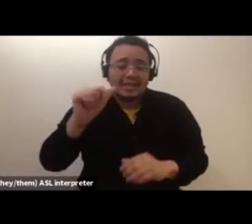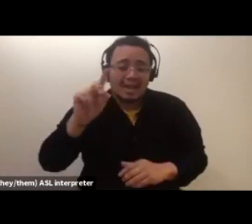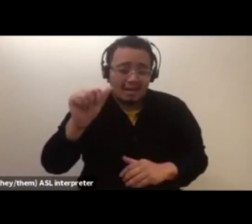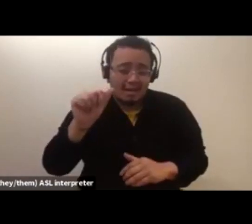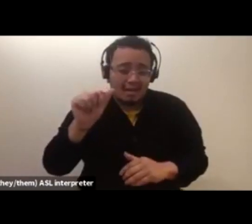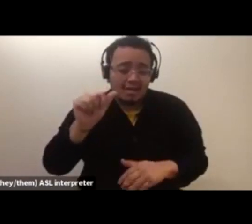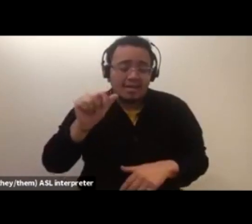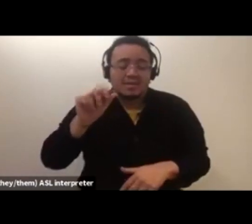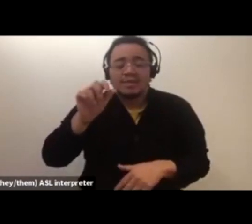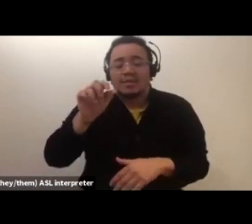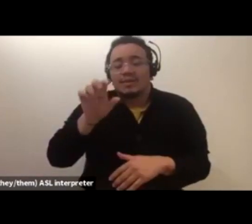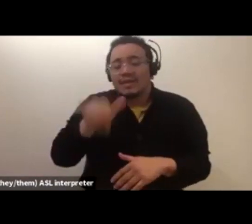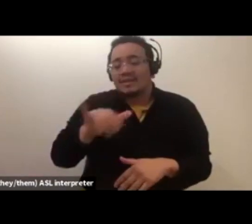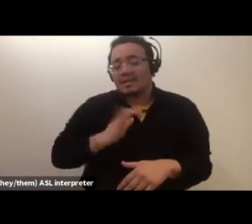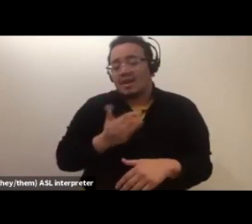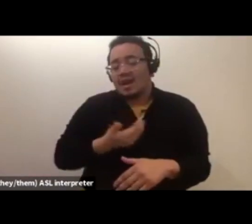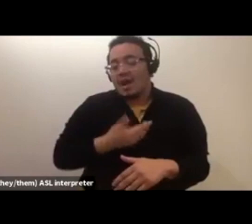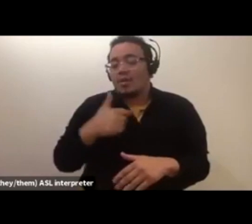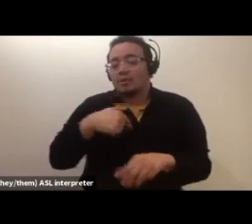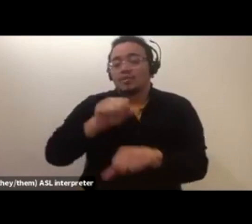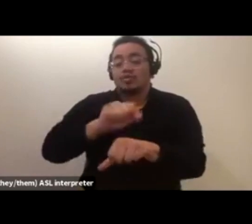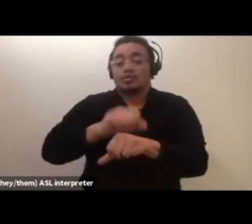where we were with that. Thank you.